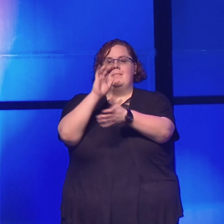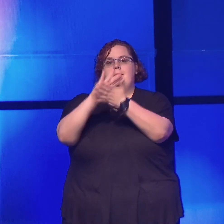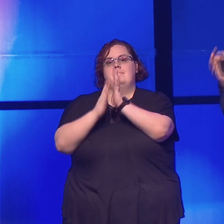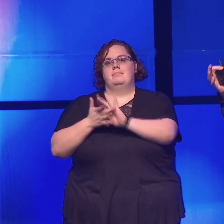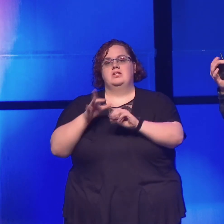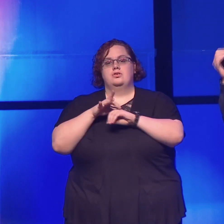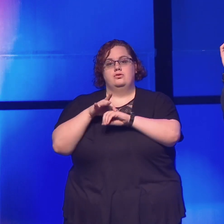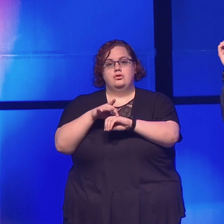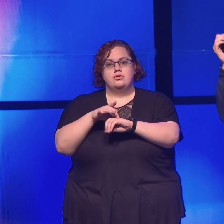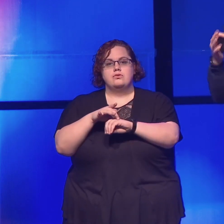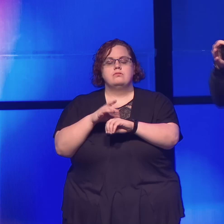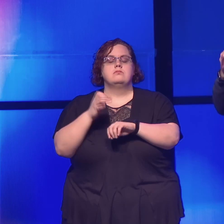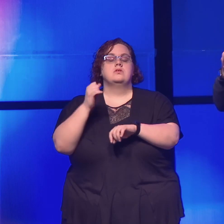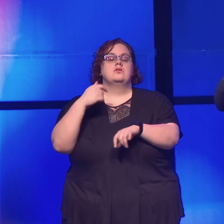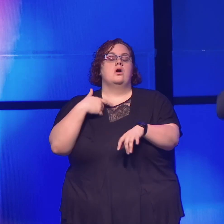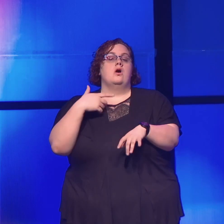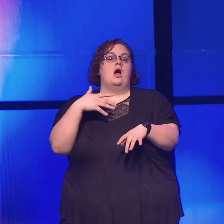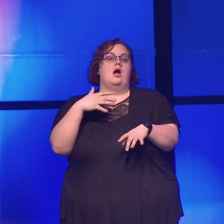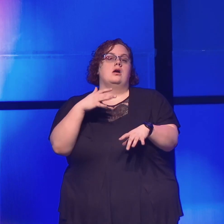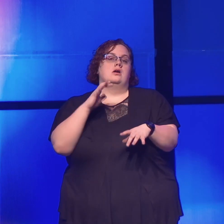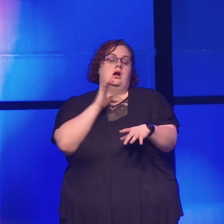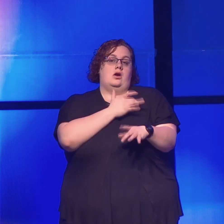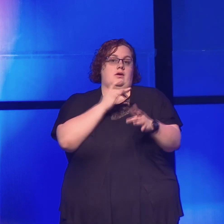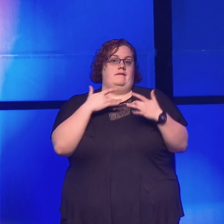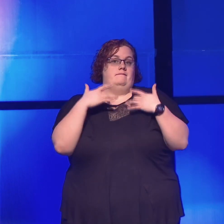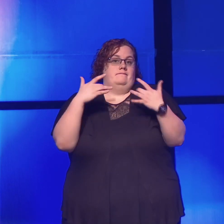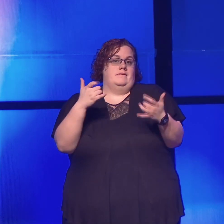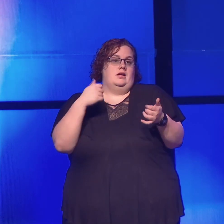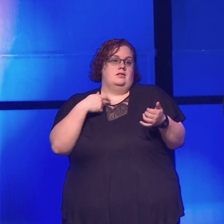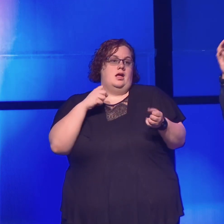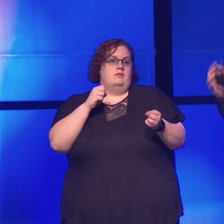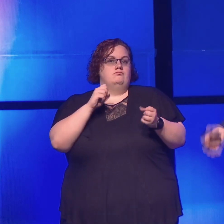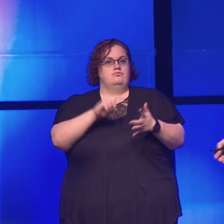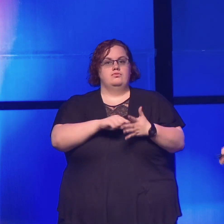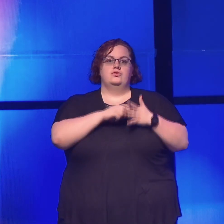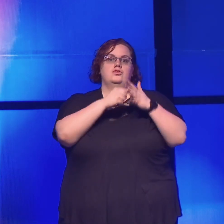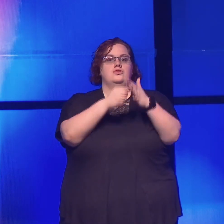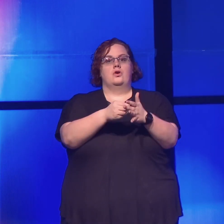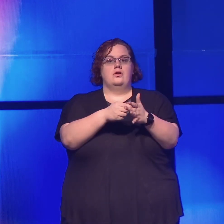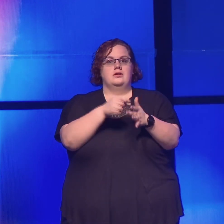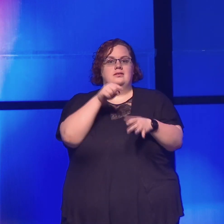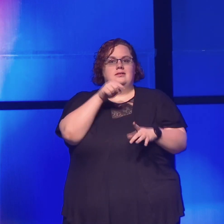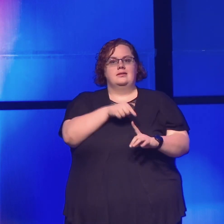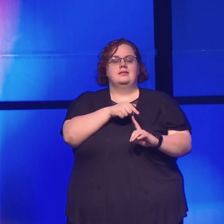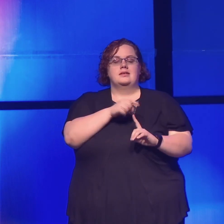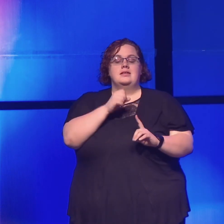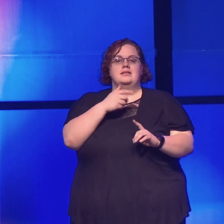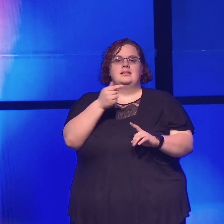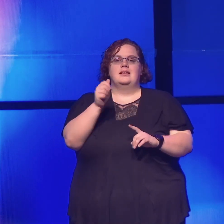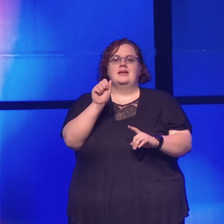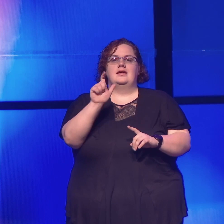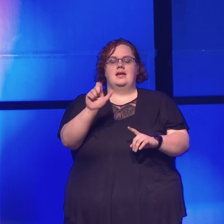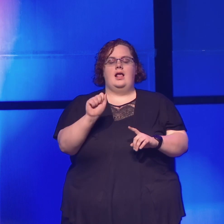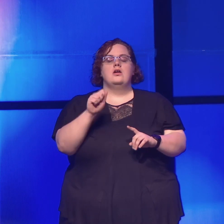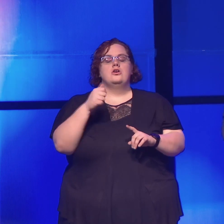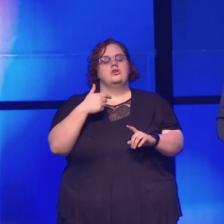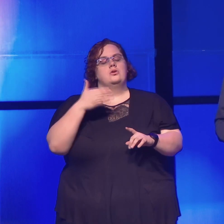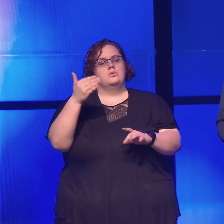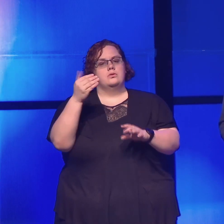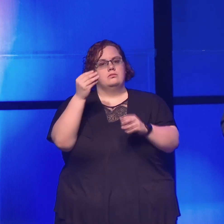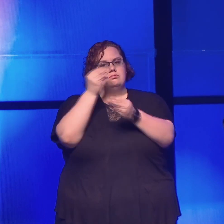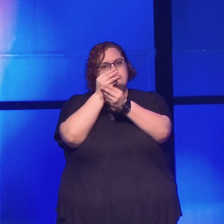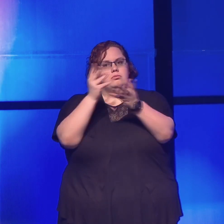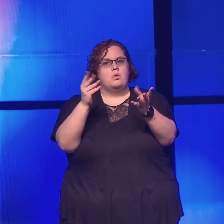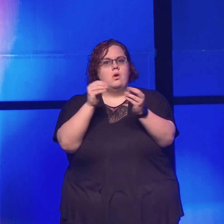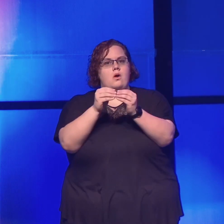our big event that kind of launches our Partners in Hope strategy for the year is the Gala. And you're going to hear more about the Gala over the next